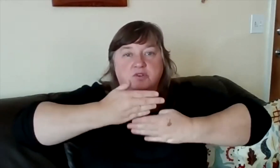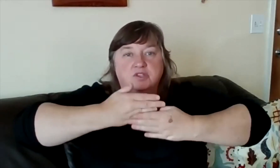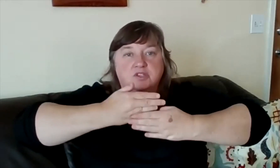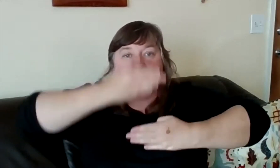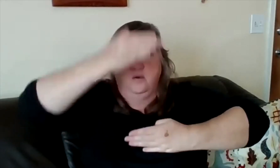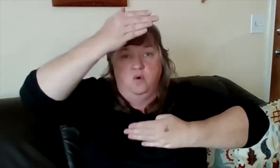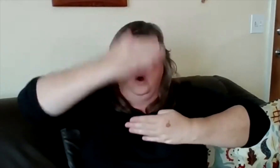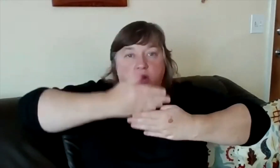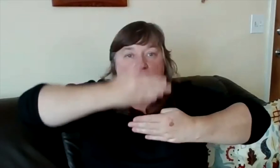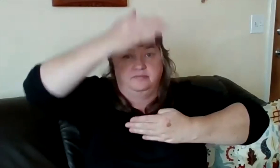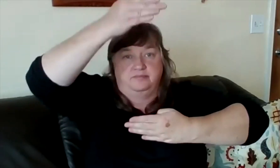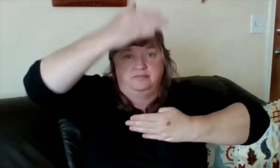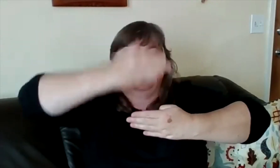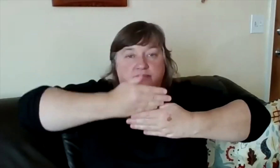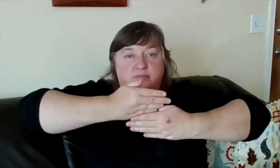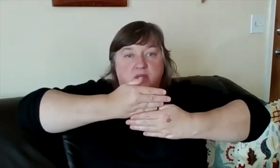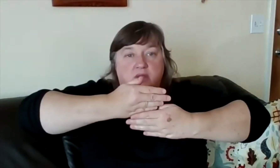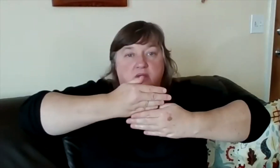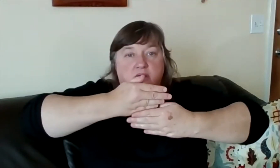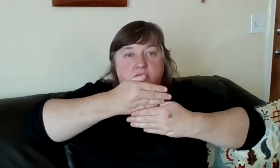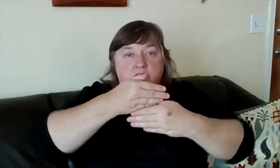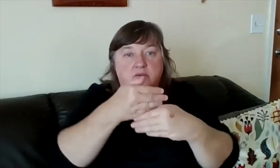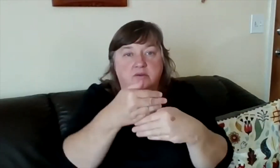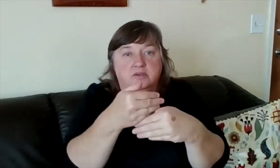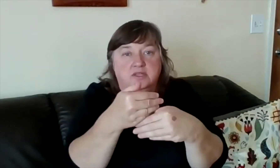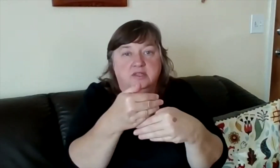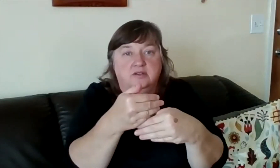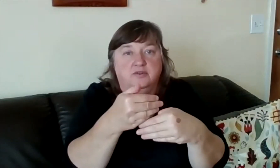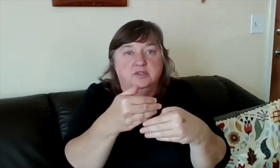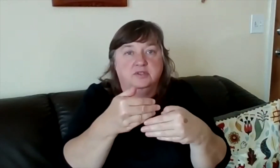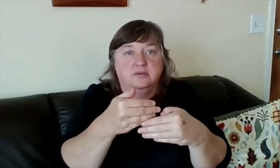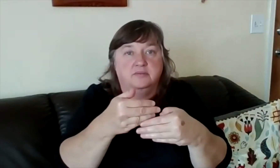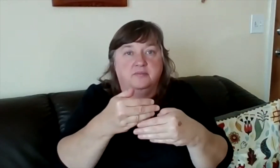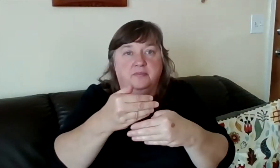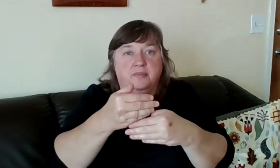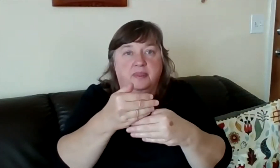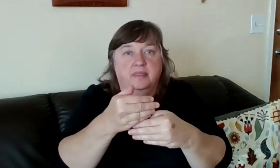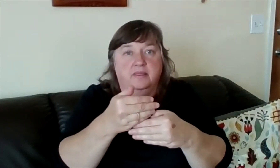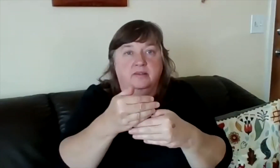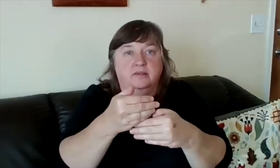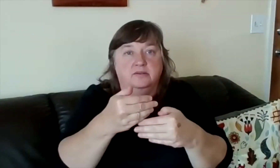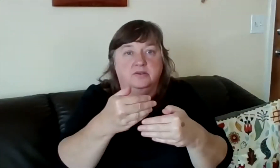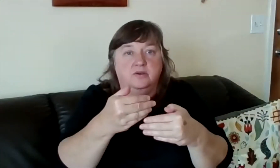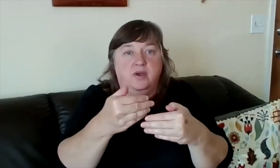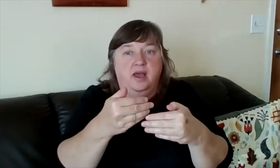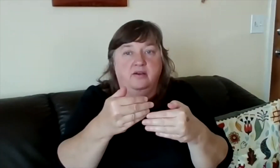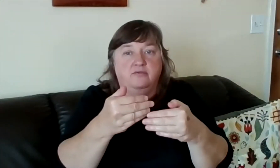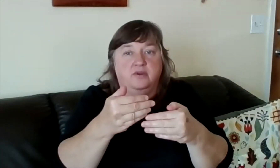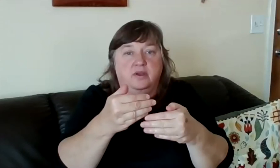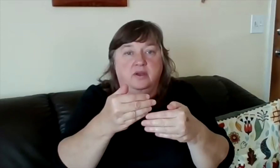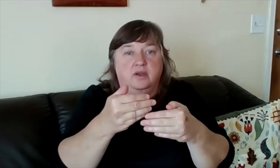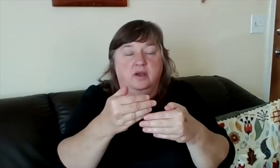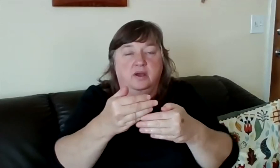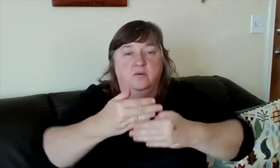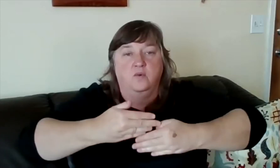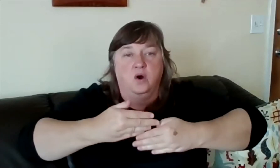Versus a wall. You see the difference? So you have a